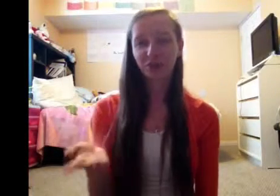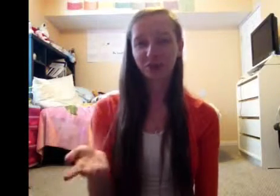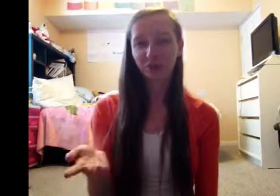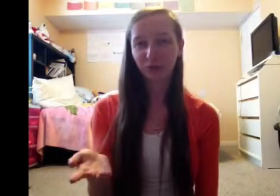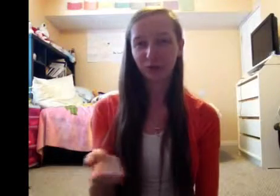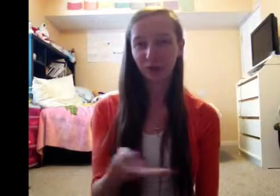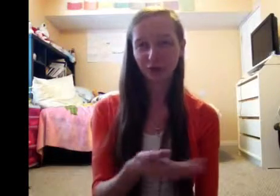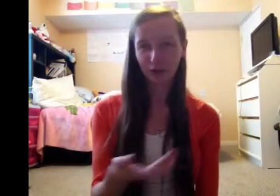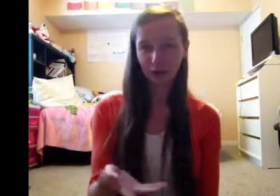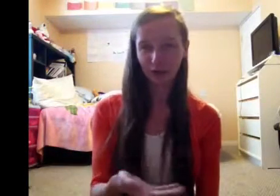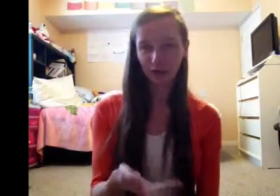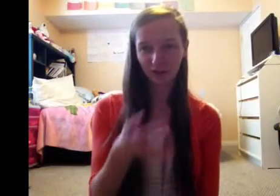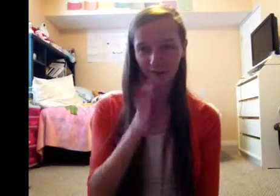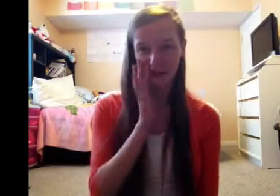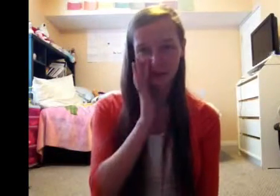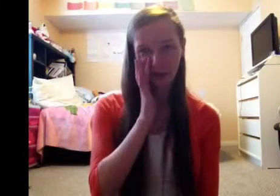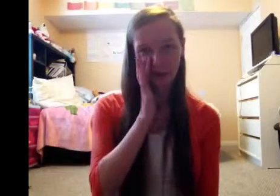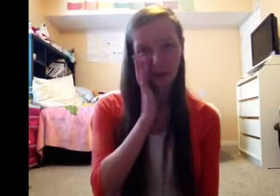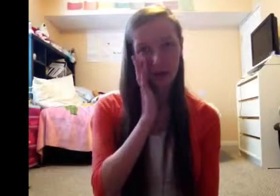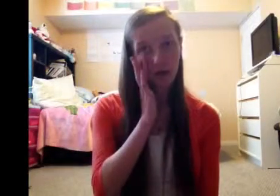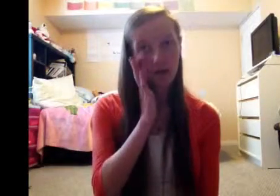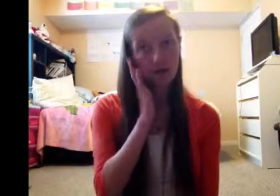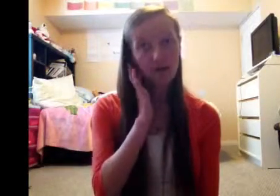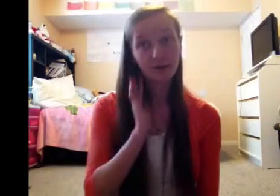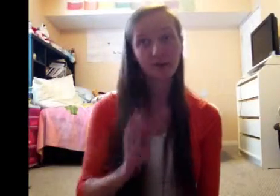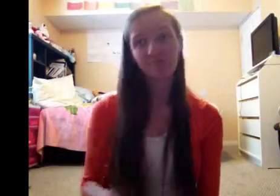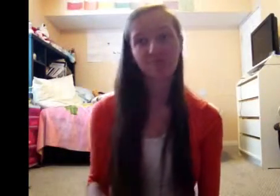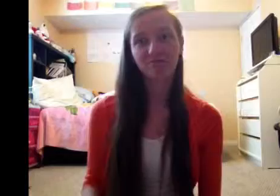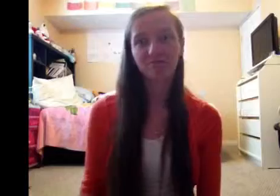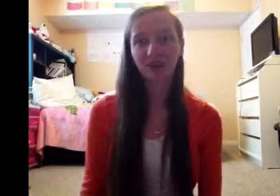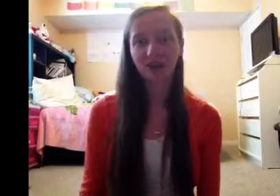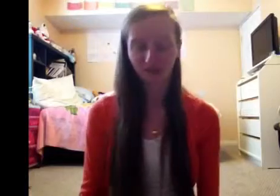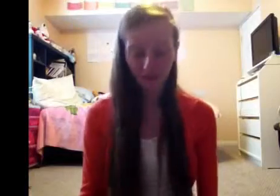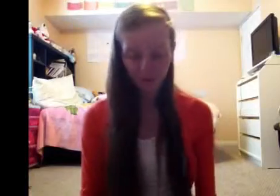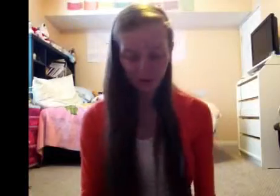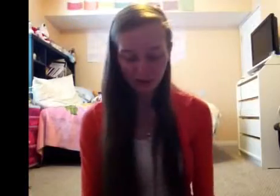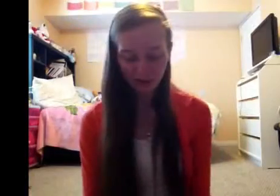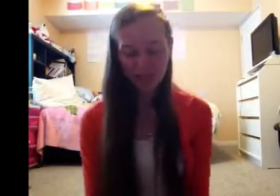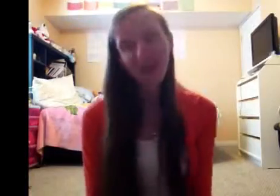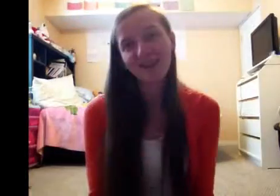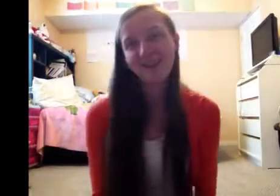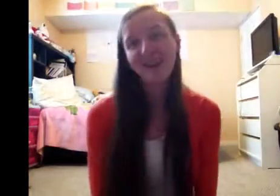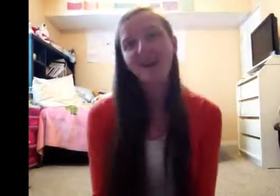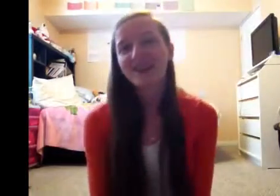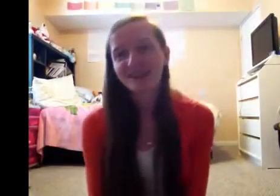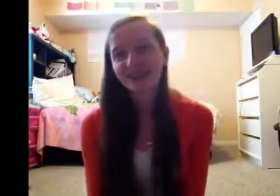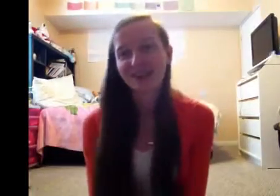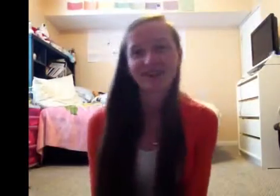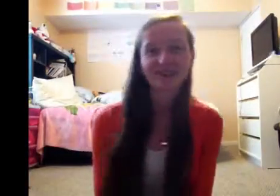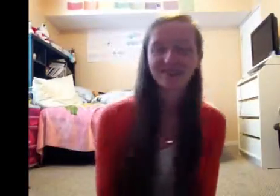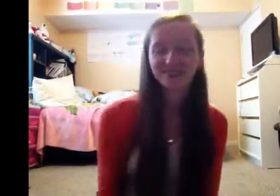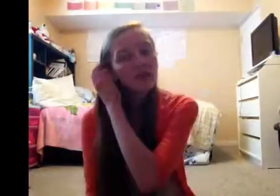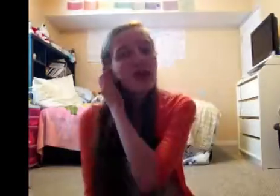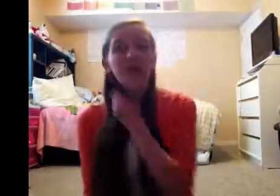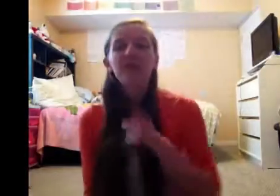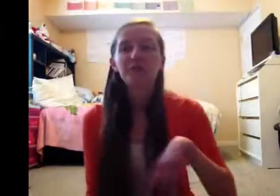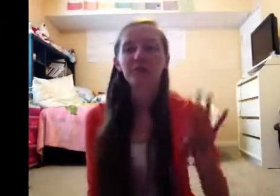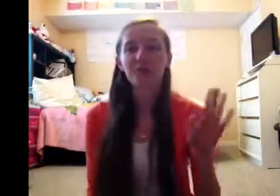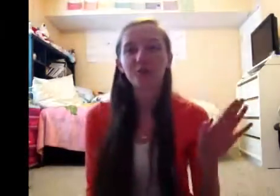20s are weird, that's what I was saying. Like, I don't get it, but it's fine. Then the rest of the